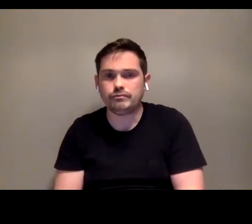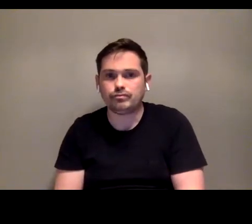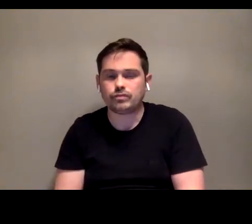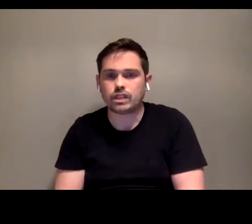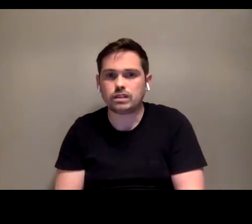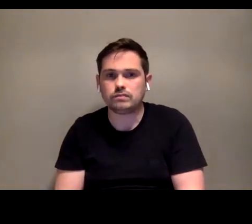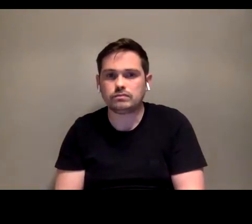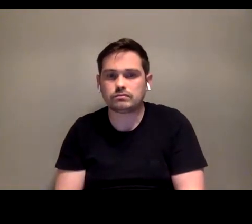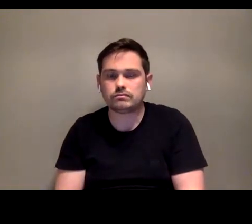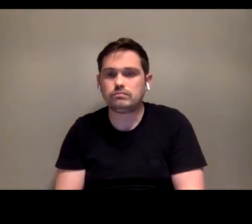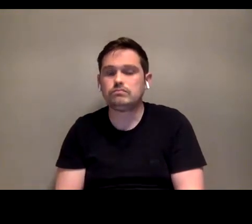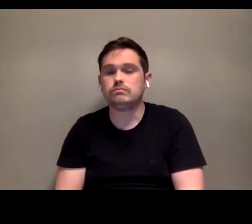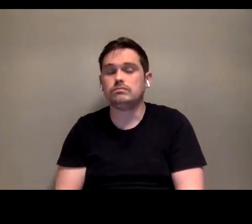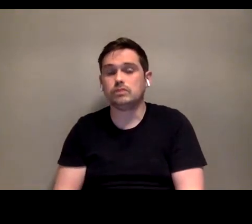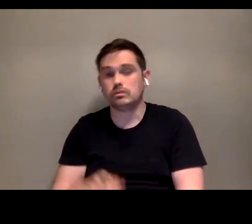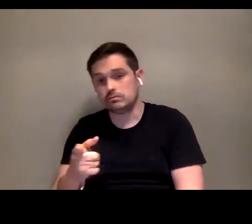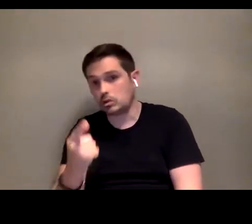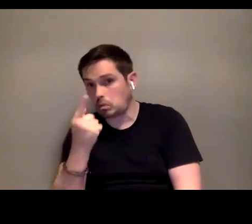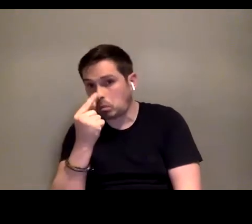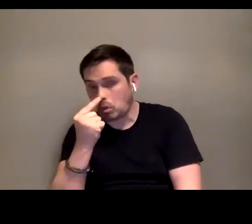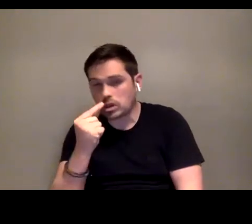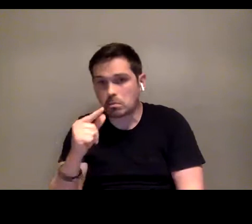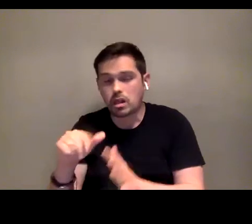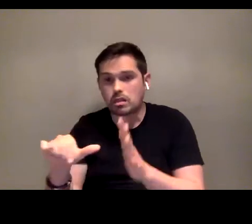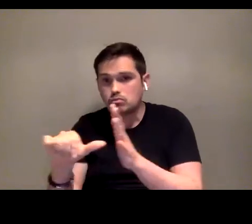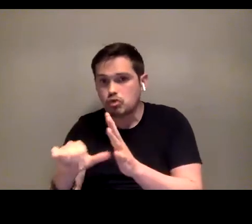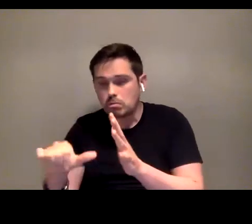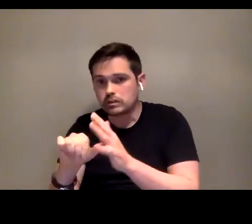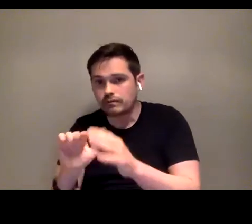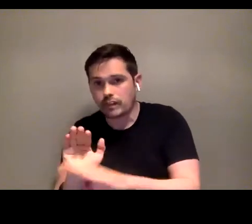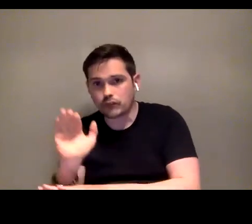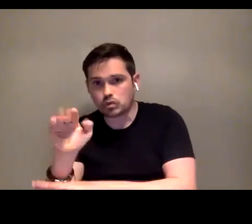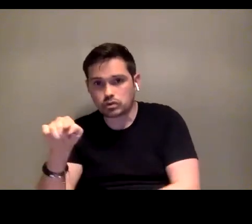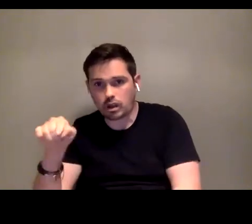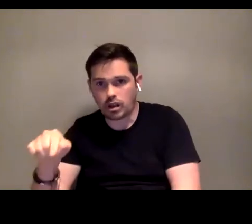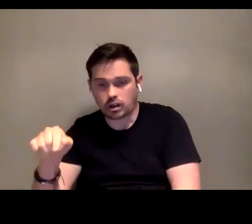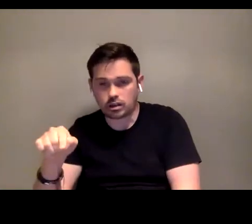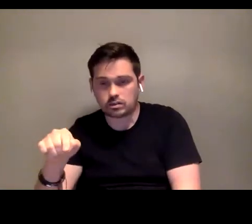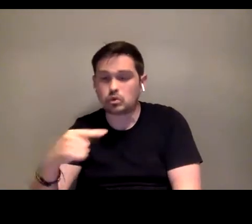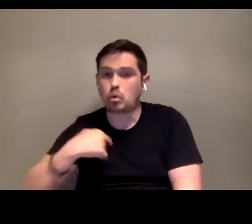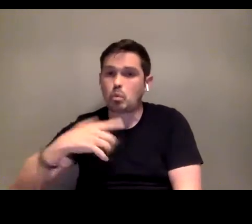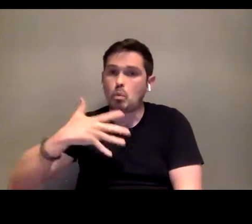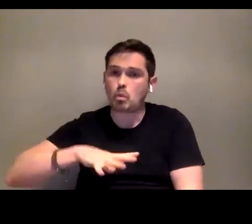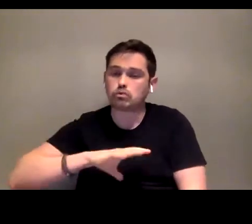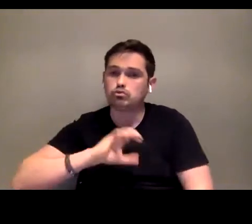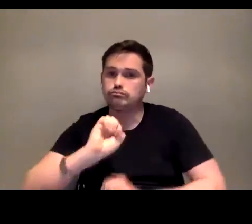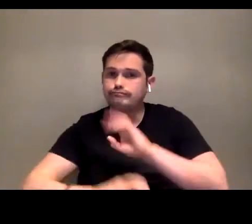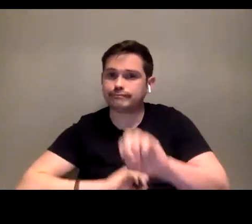kinds of issues we might be facing into the future. So I wanted to explain a little bit more about kind